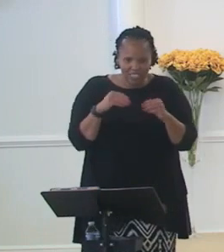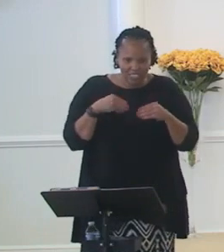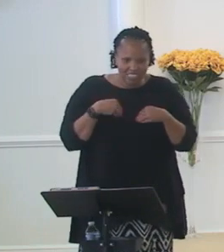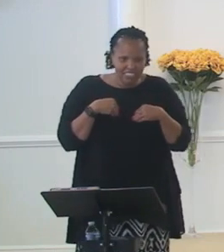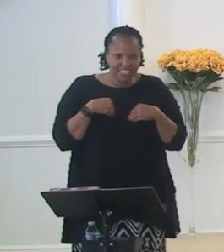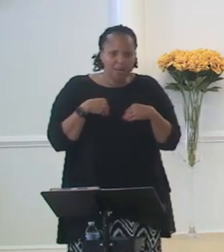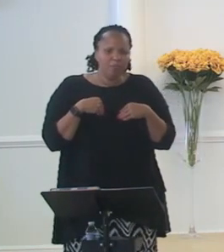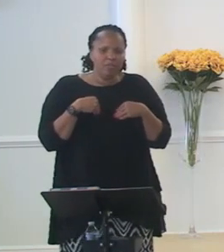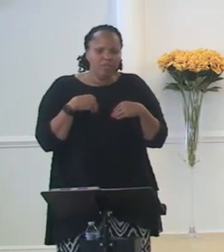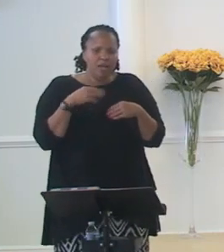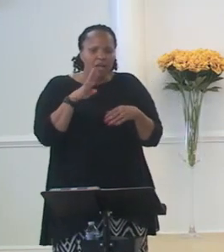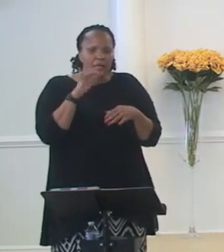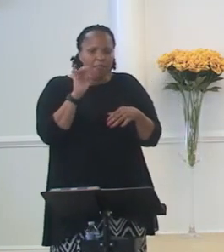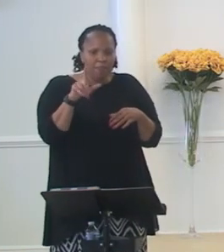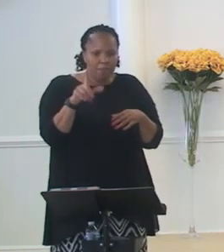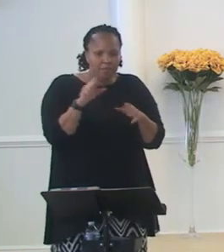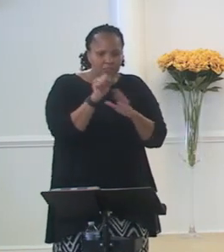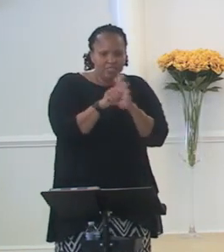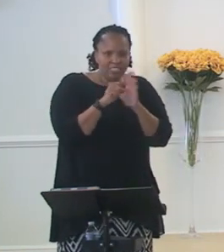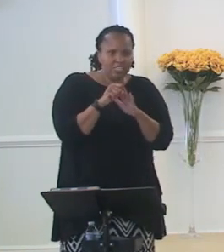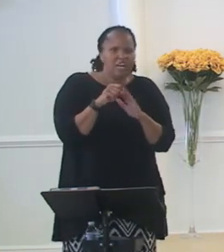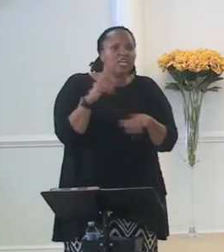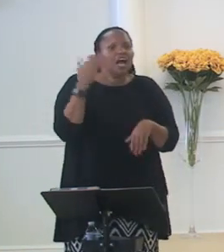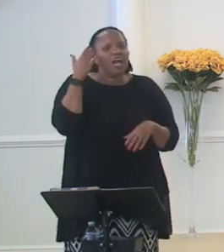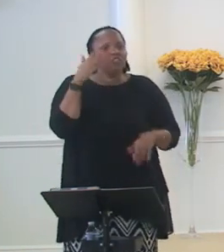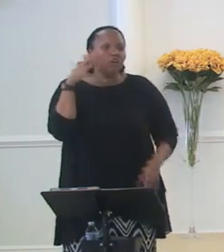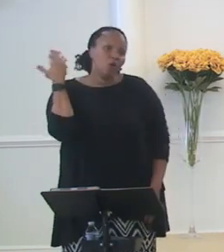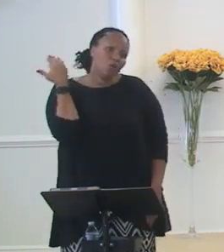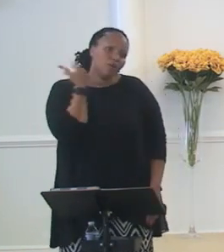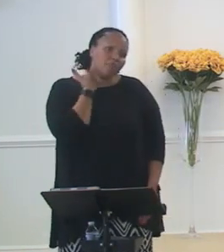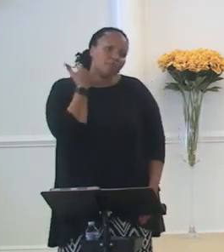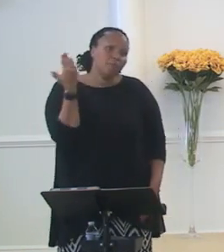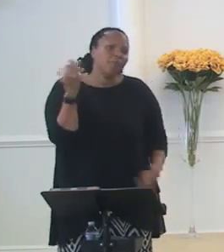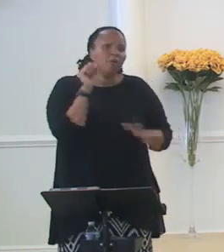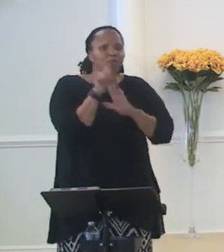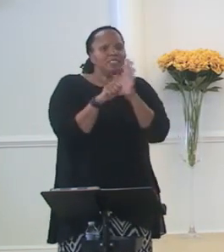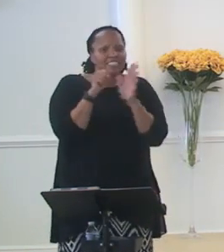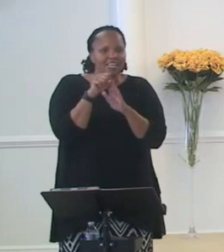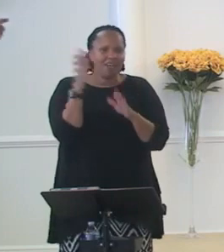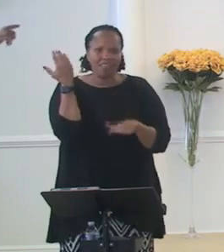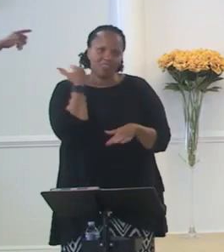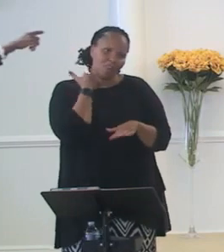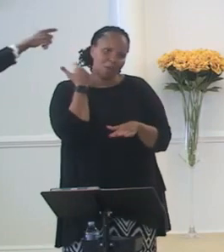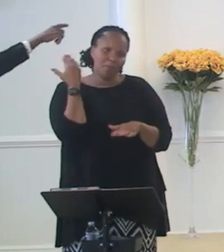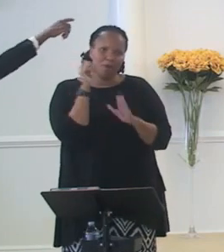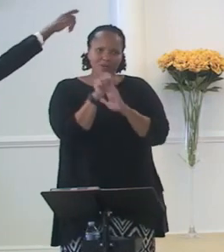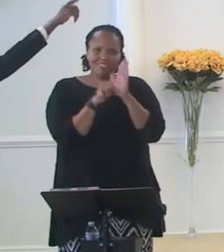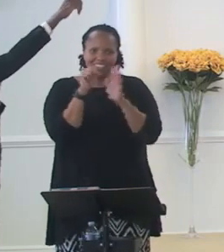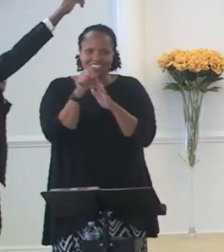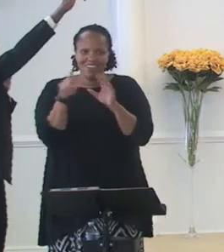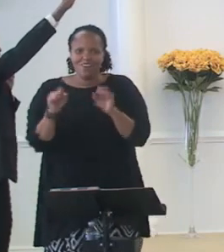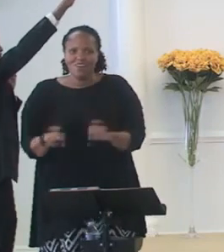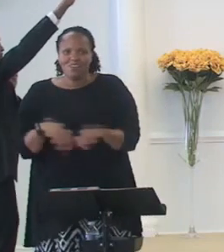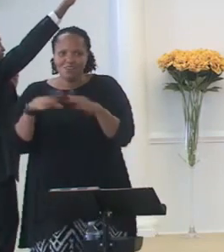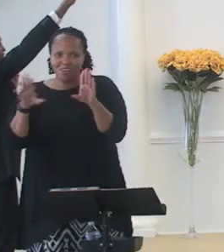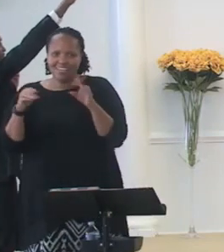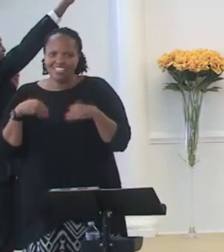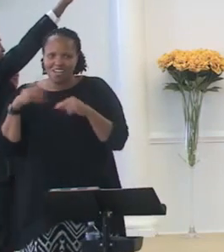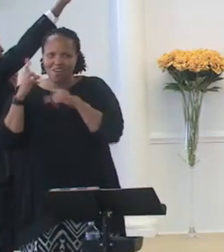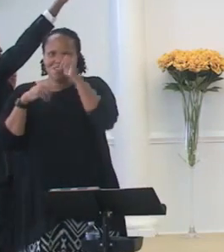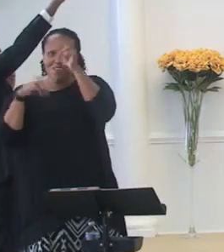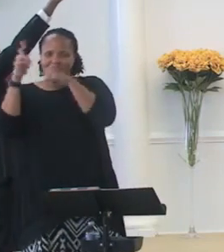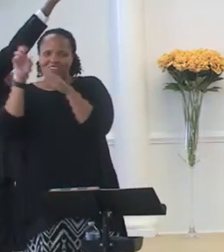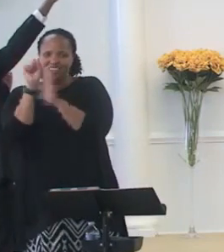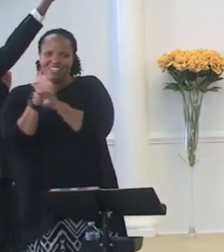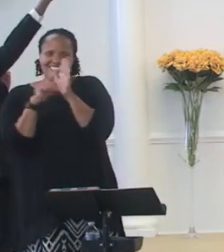season. Recognize the broke season, because once you recognize the broke season, you can embrace the building